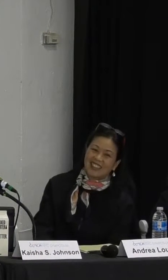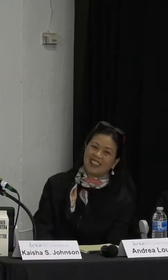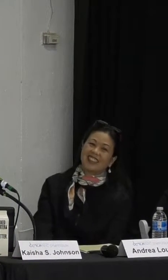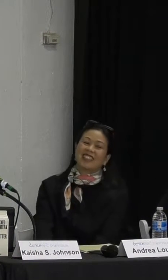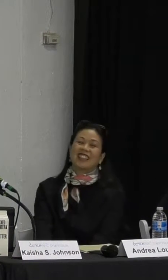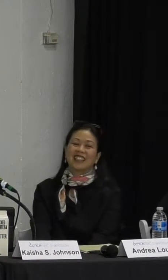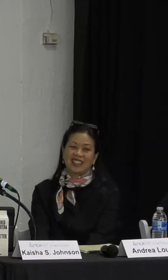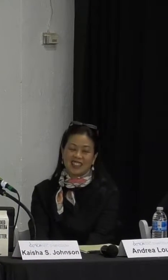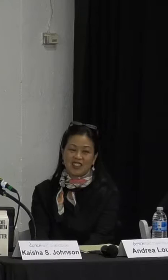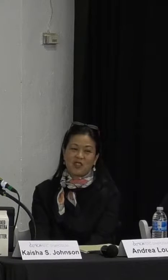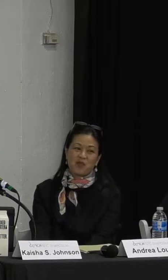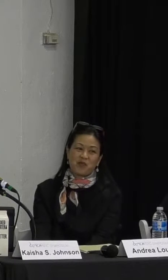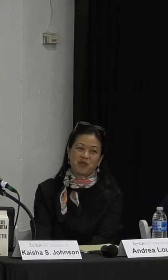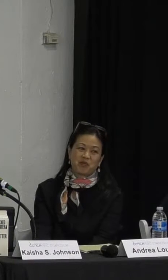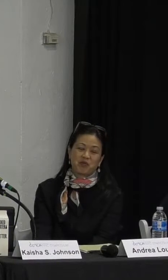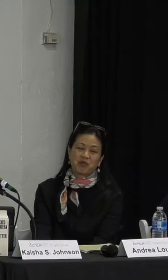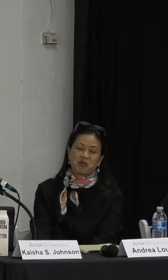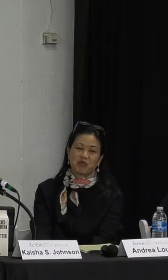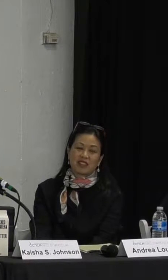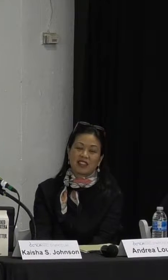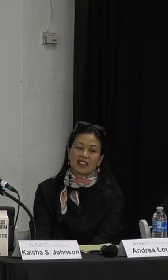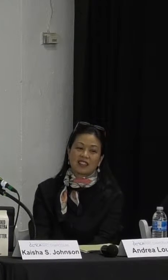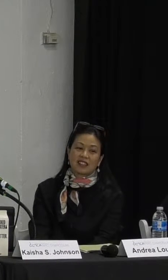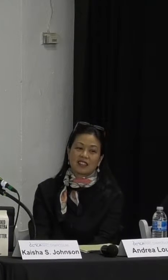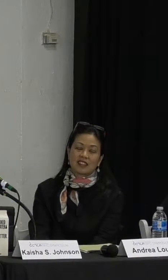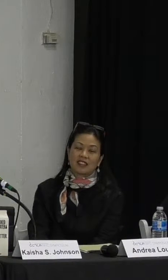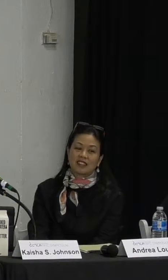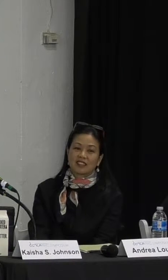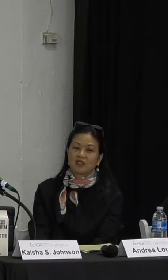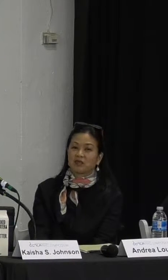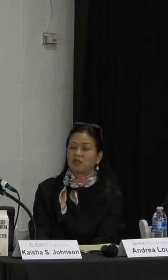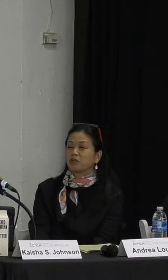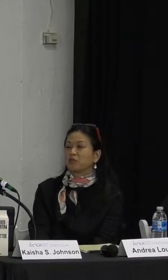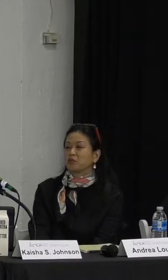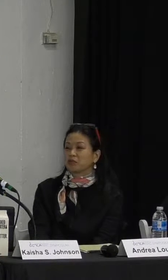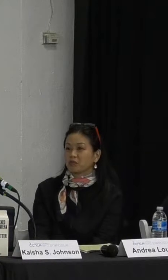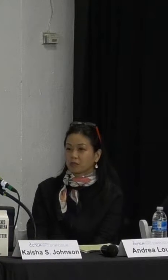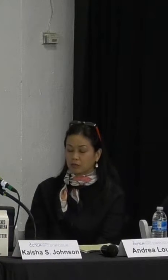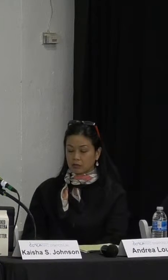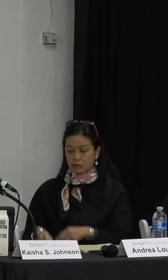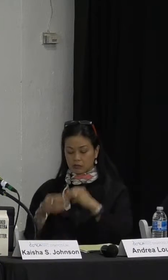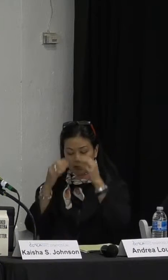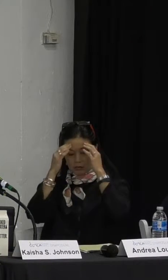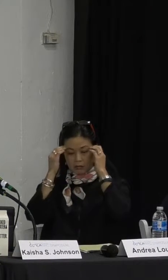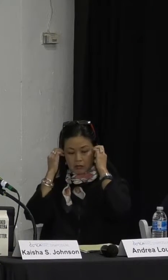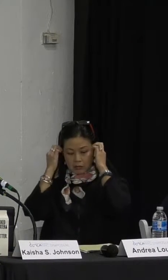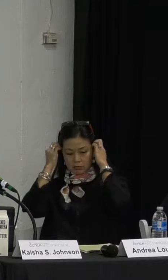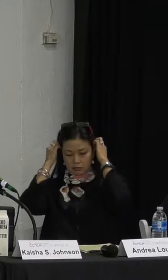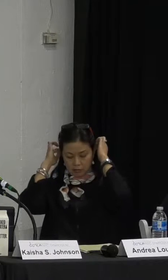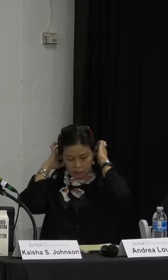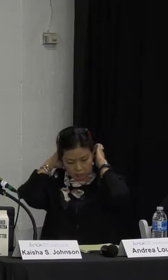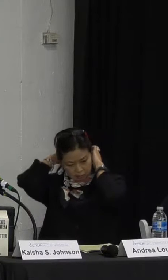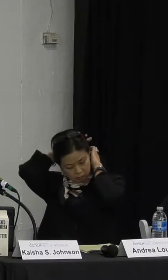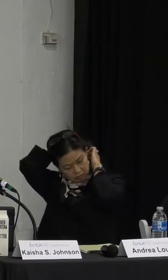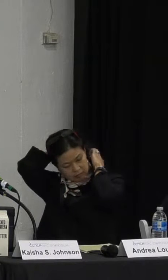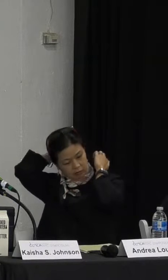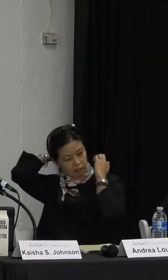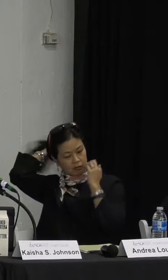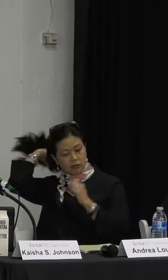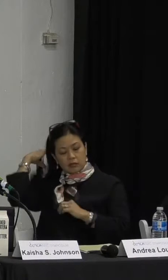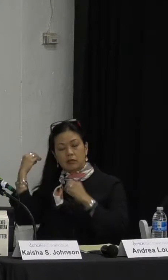artists, the chance for art to have an impact on us. But if we don't pay attention to the cultivation, support